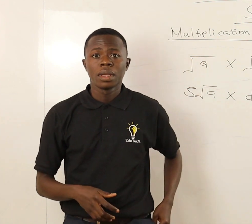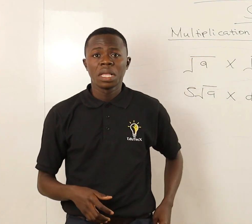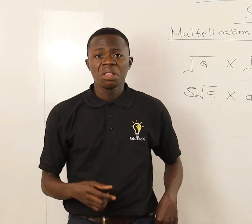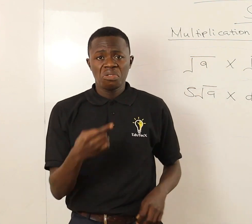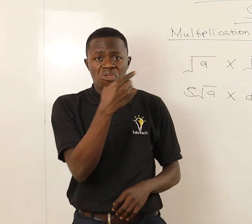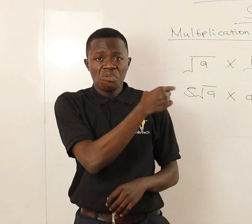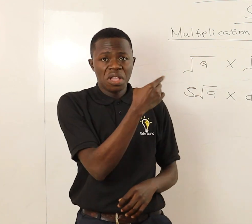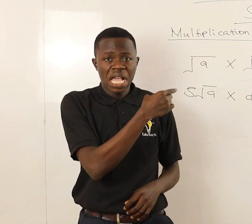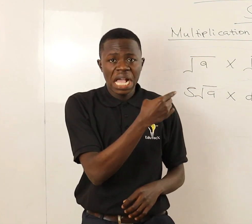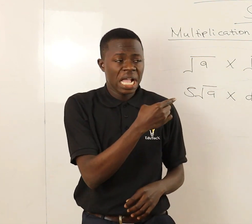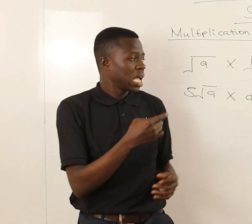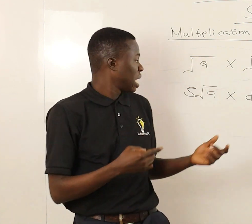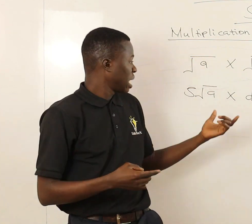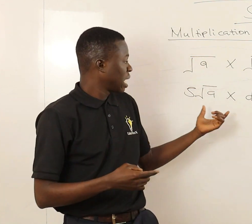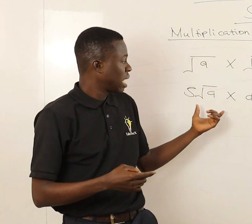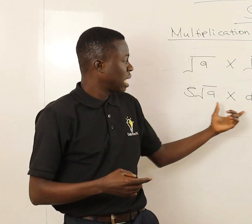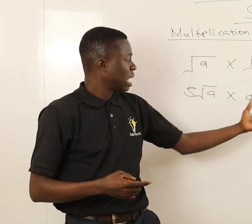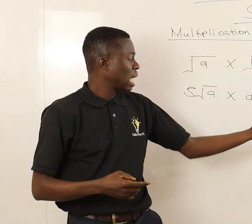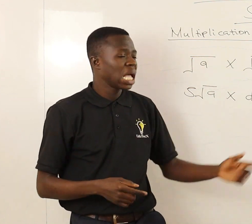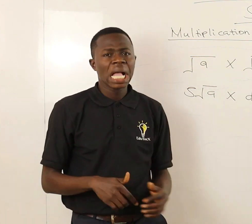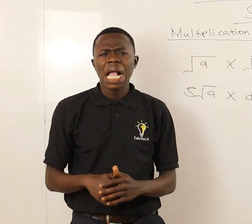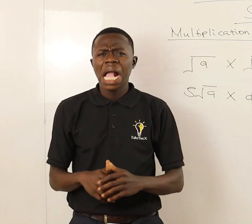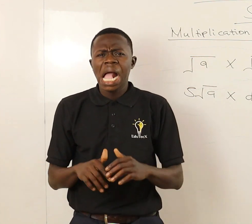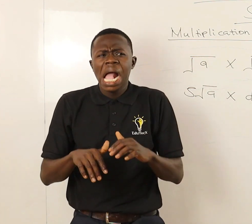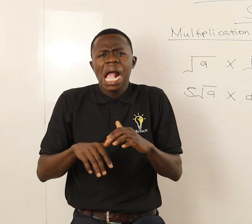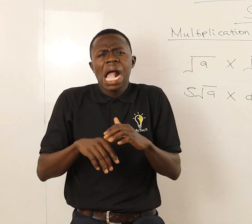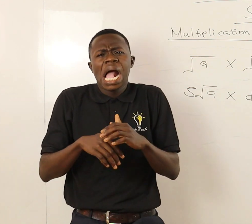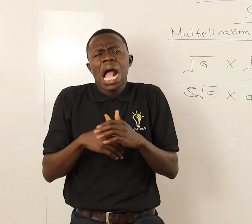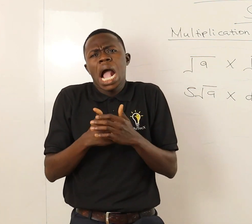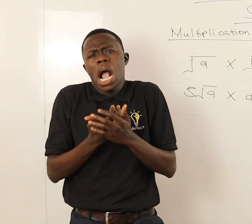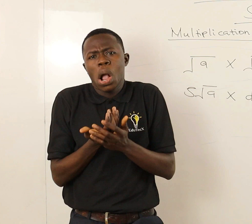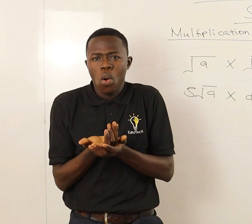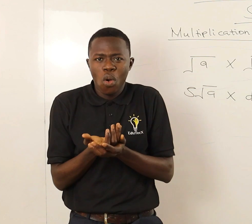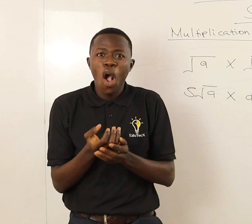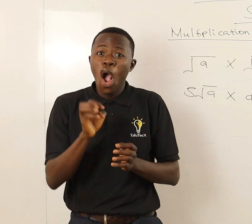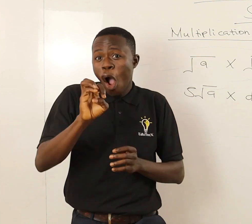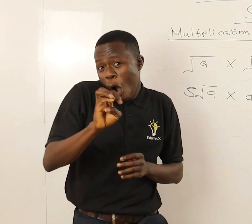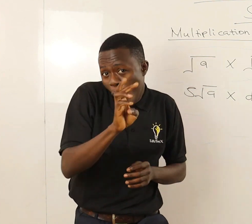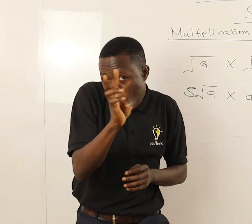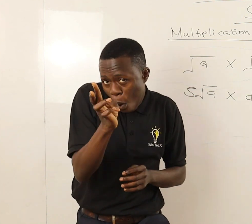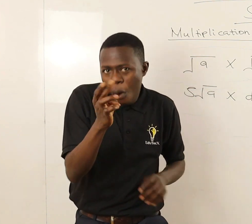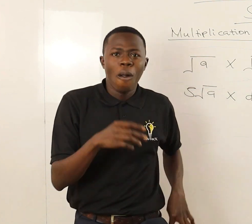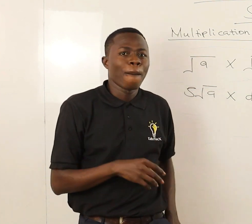If you have an expression like this one too, how do you solve it? Or